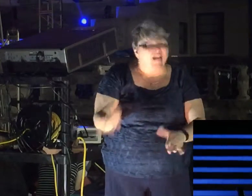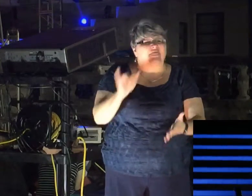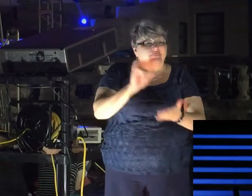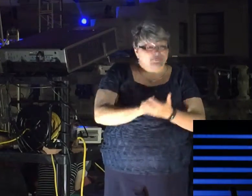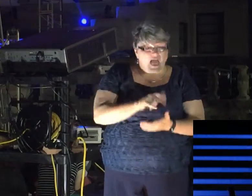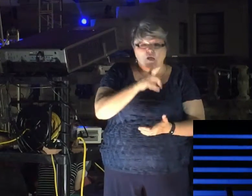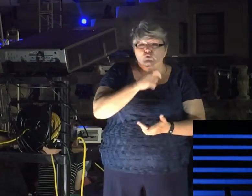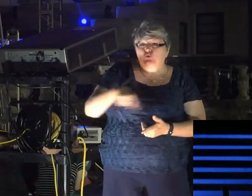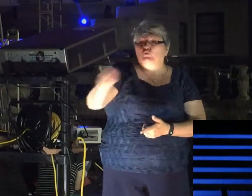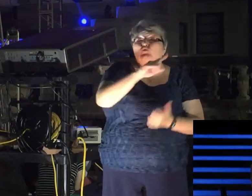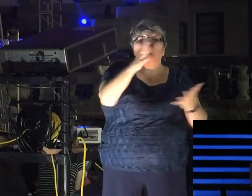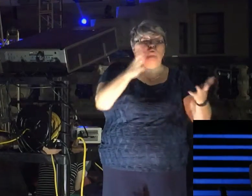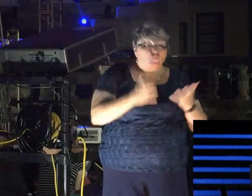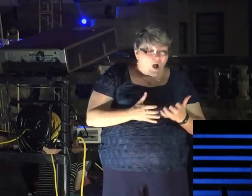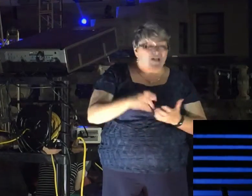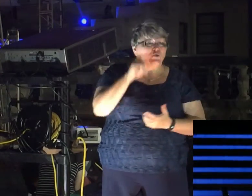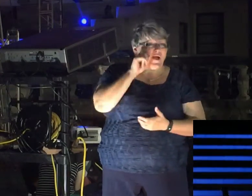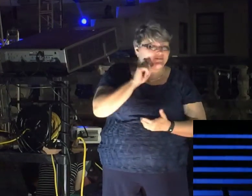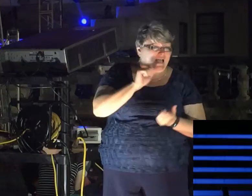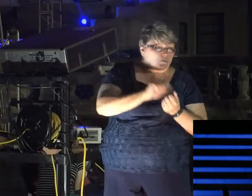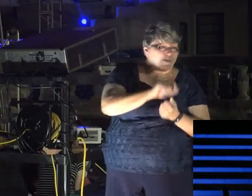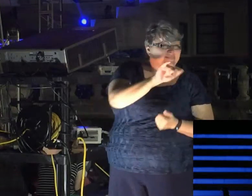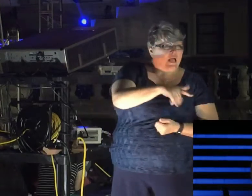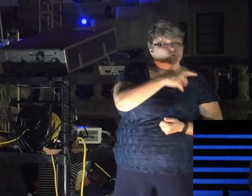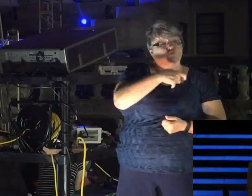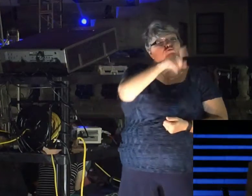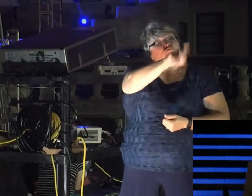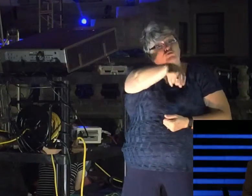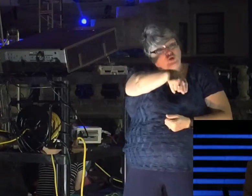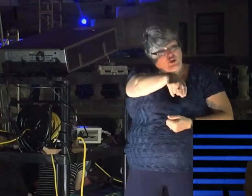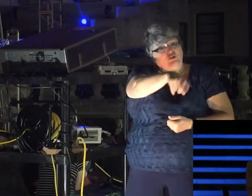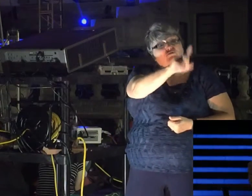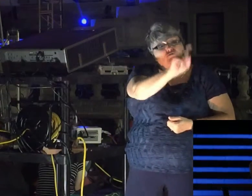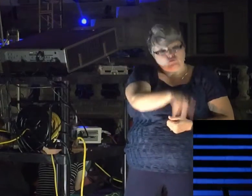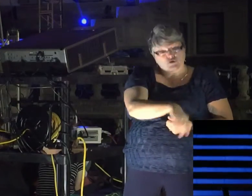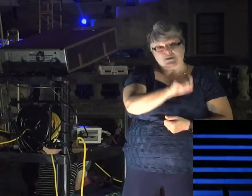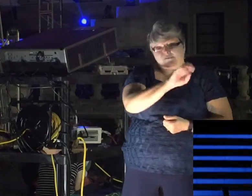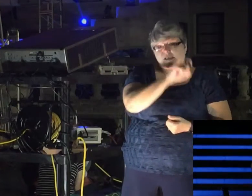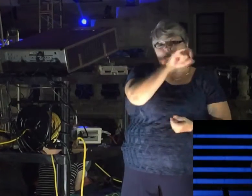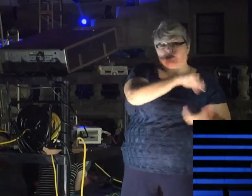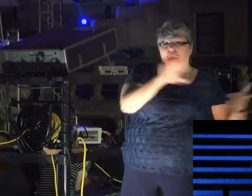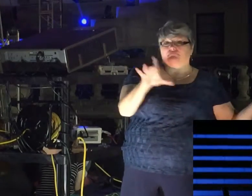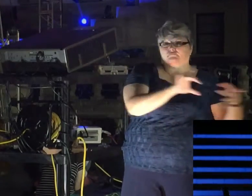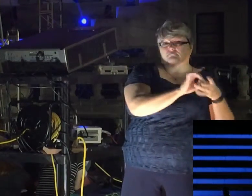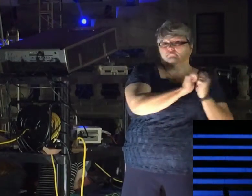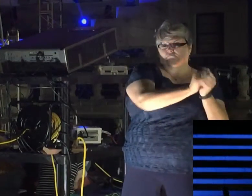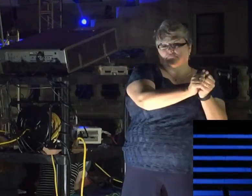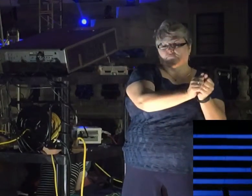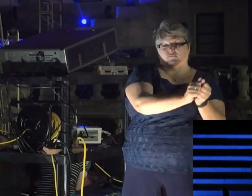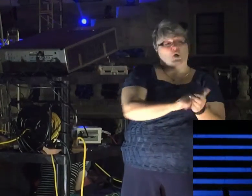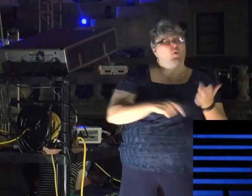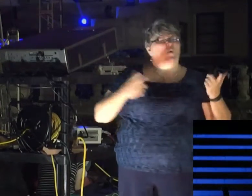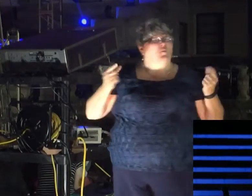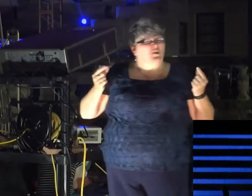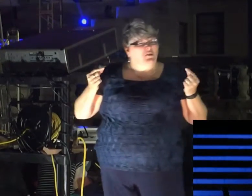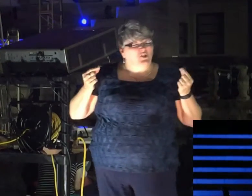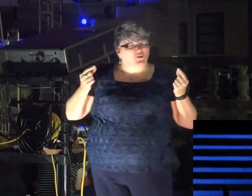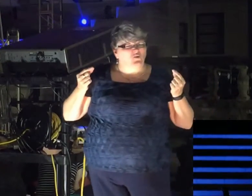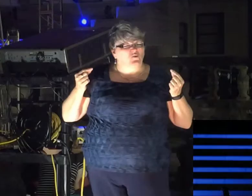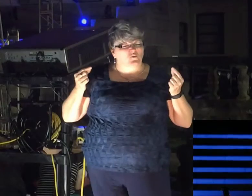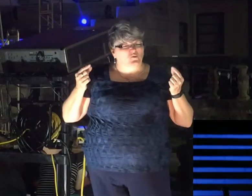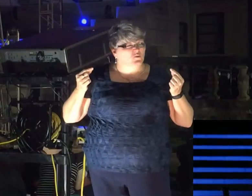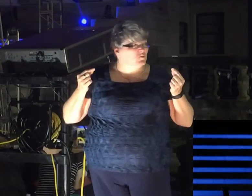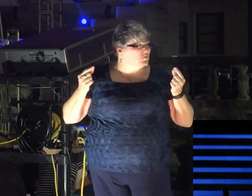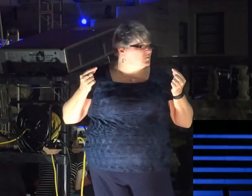end of your days. That's who you want to have sex with, and that's who you should. Right? You should. So what